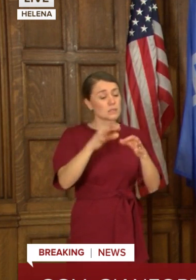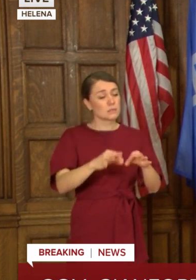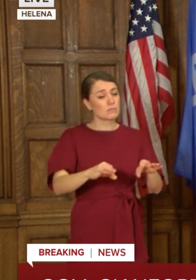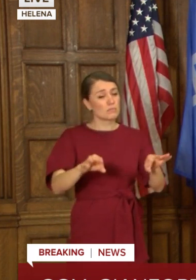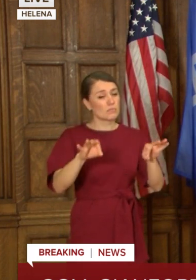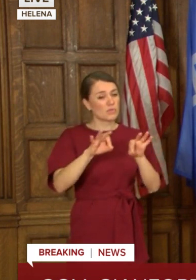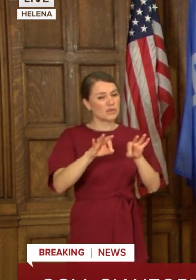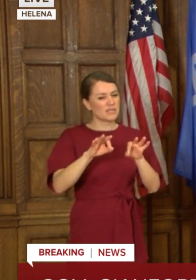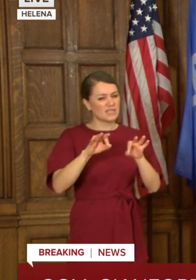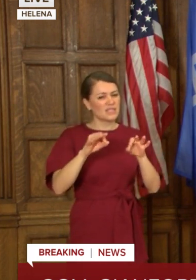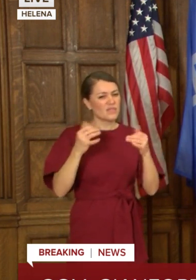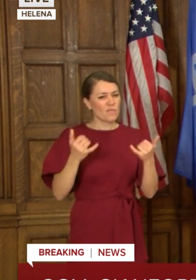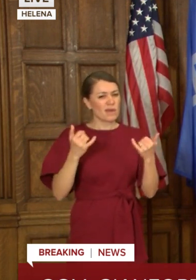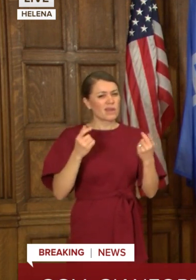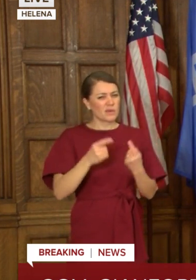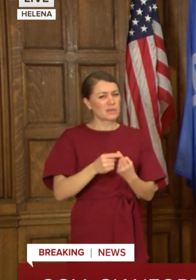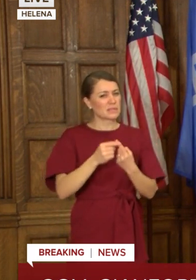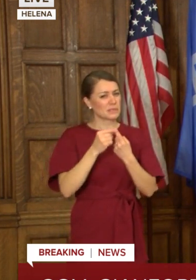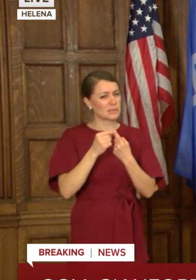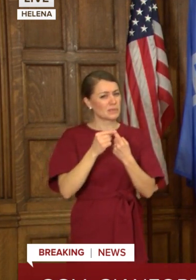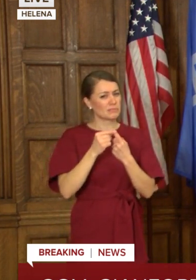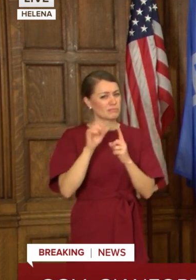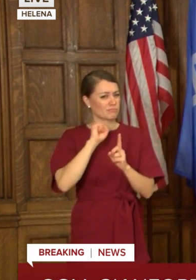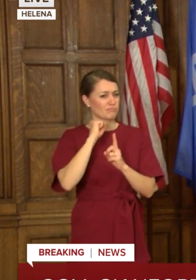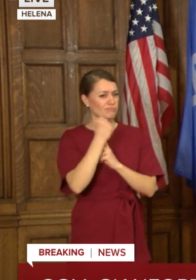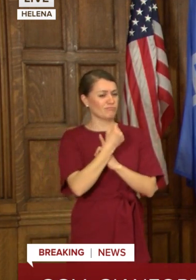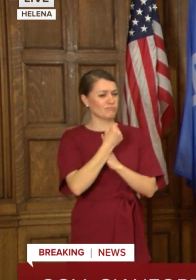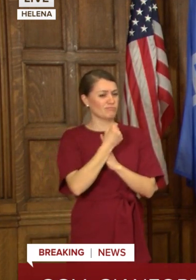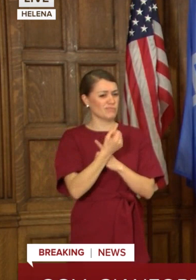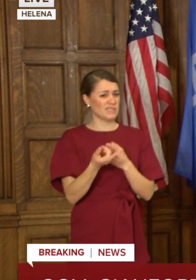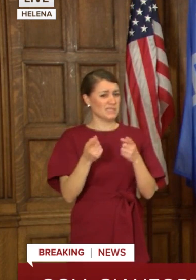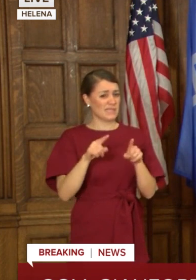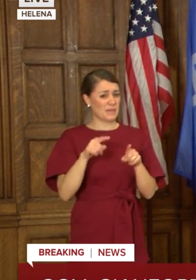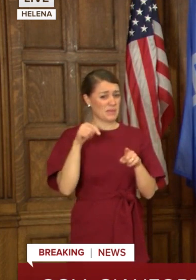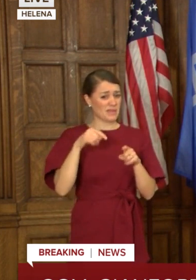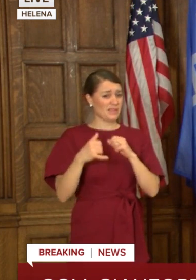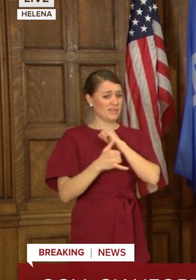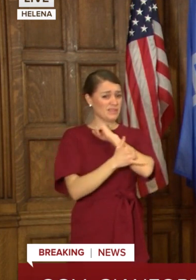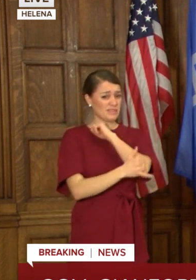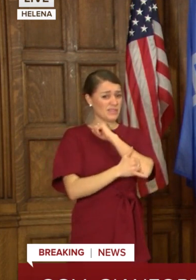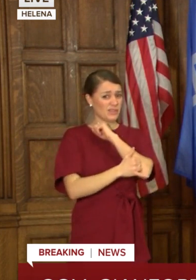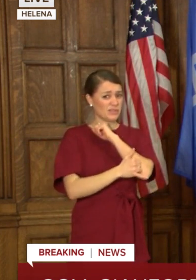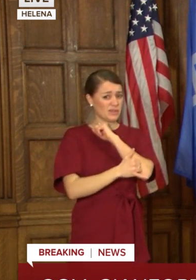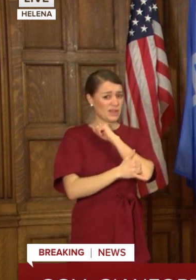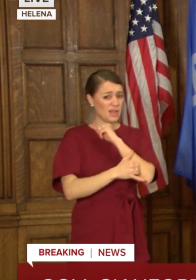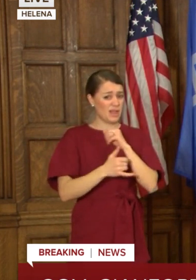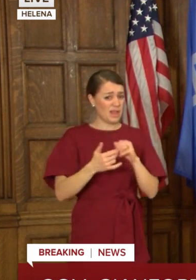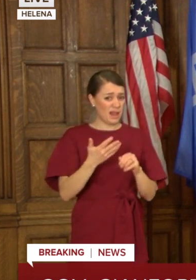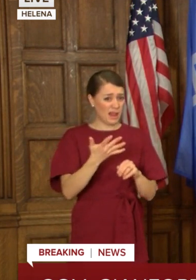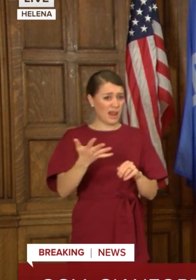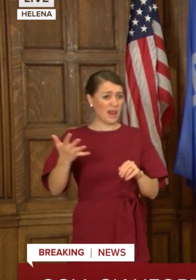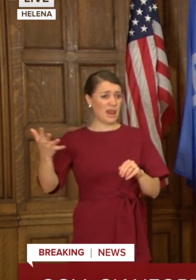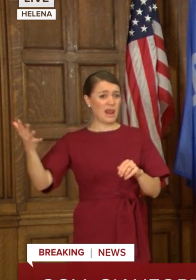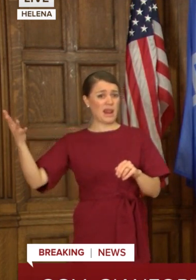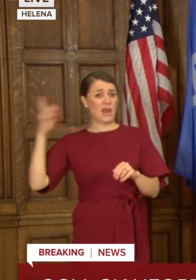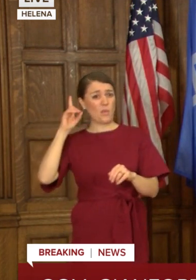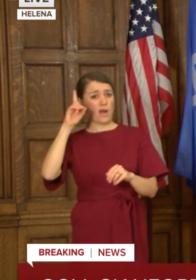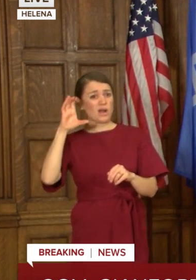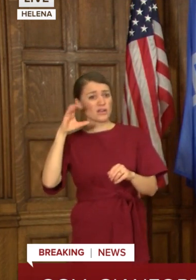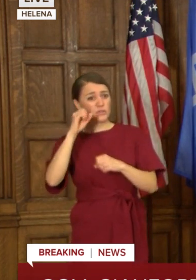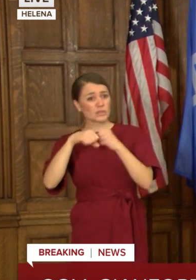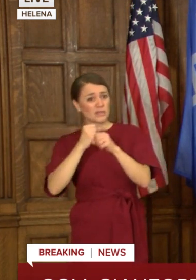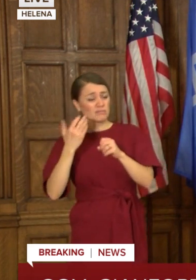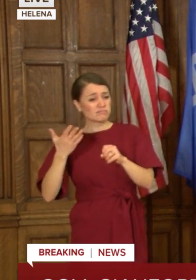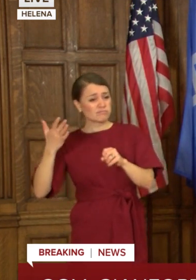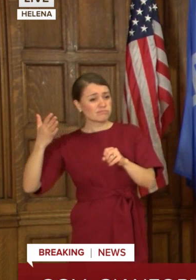very unique situation we have that has not, occurred in this country in over 100 years. We have to make sure we don't overreact